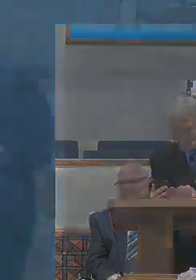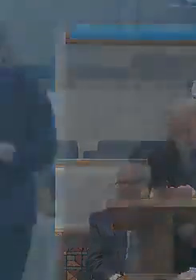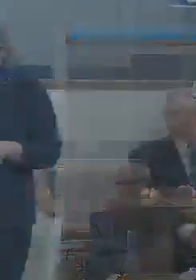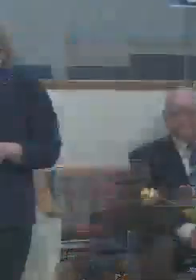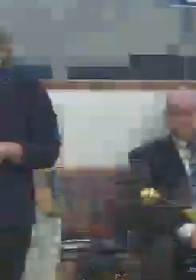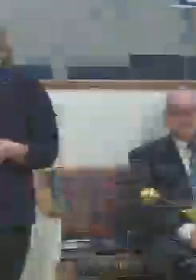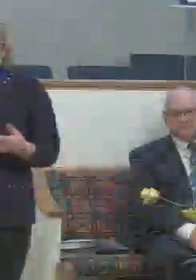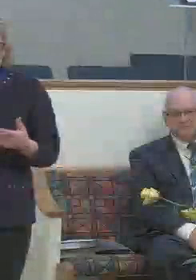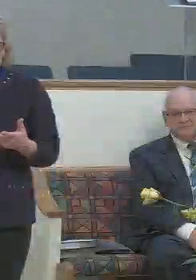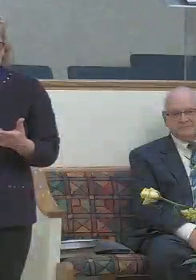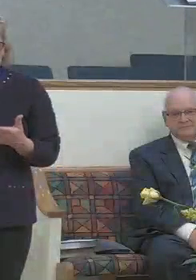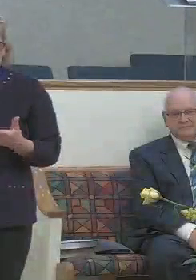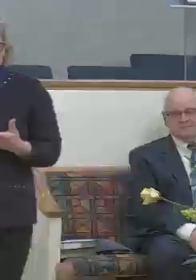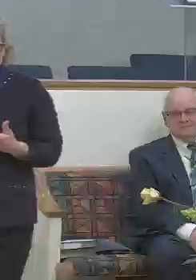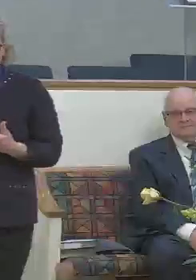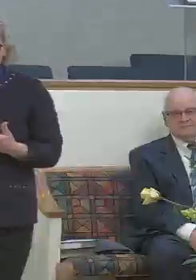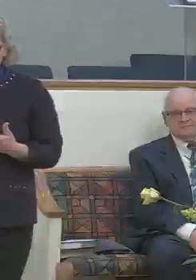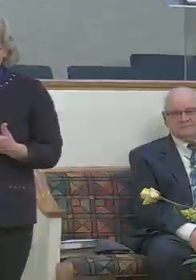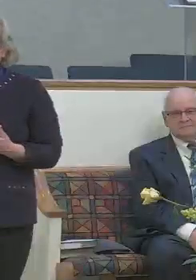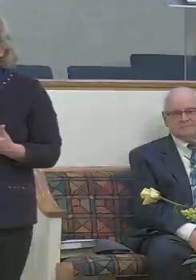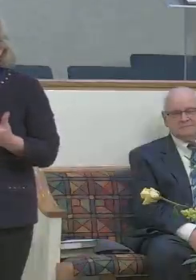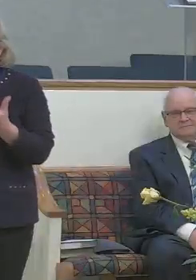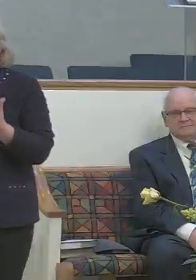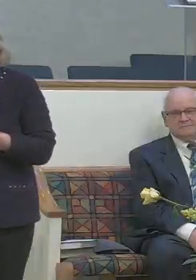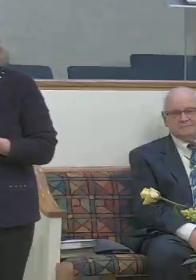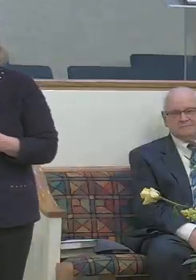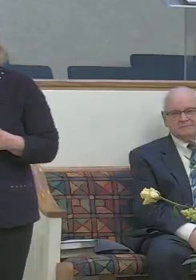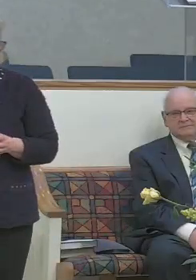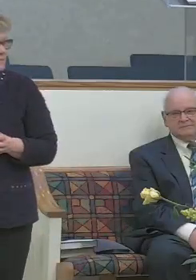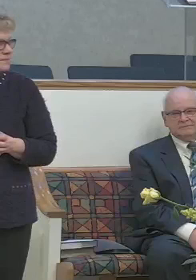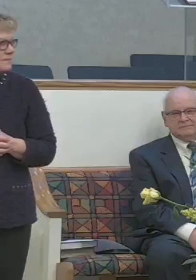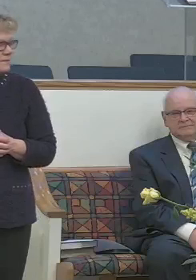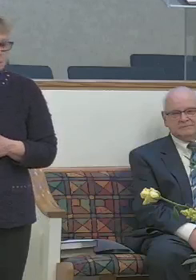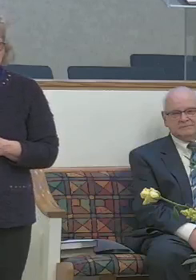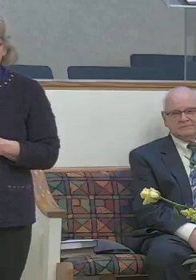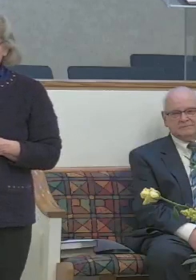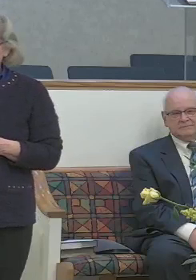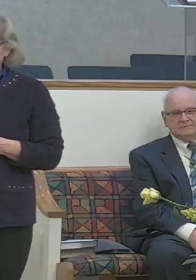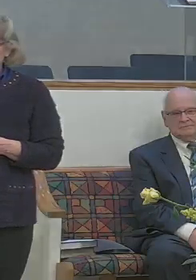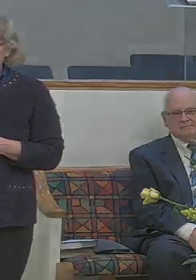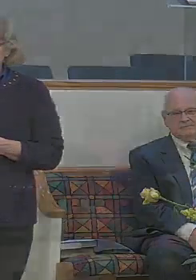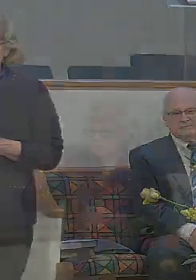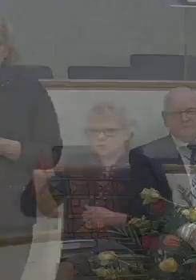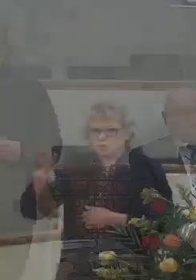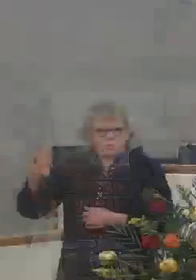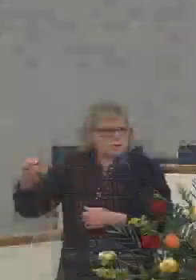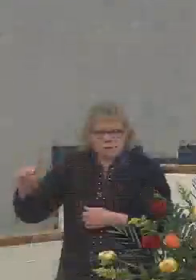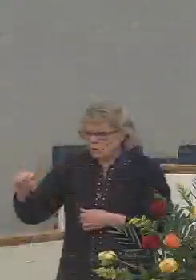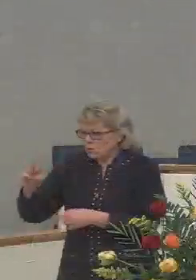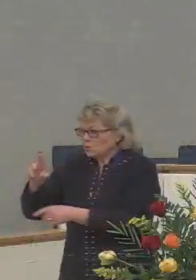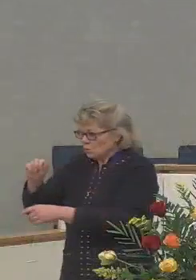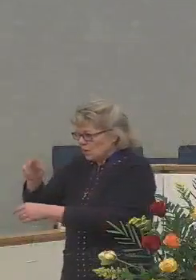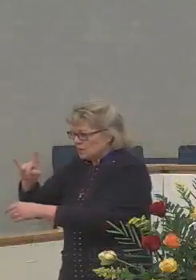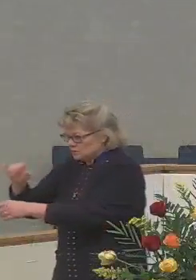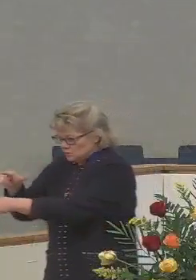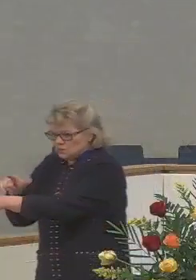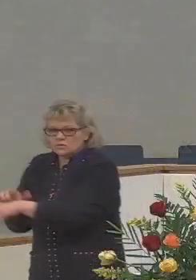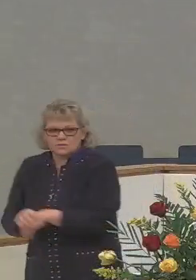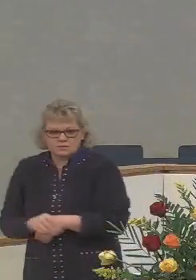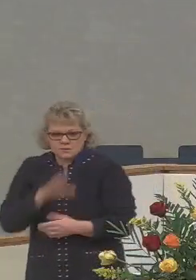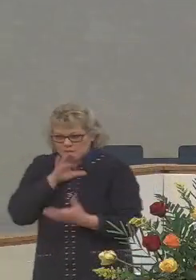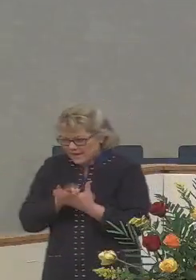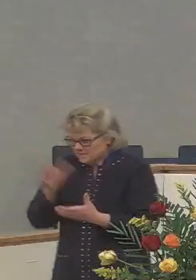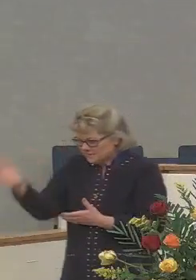Okay. And Joy, his wife. Matthew Wojnarowski, Rachel, his good